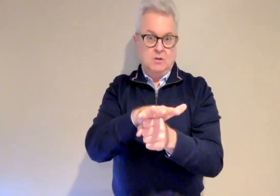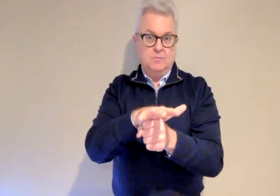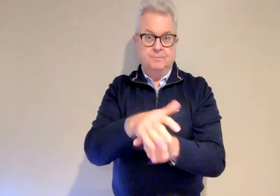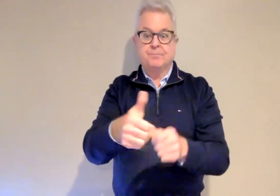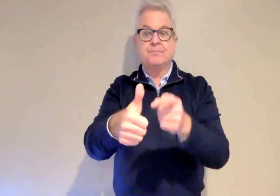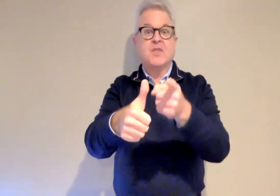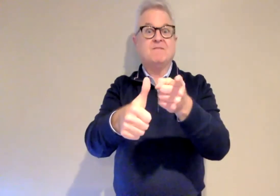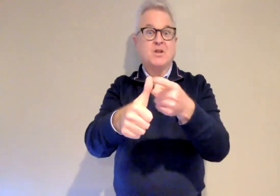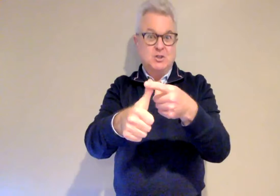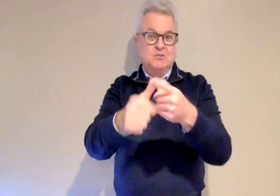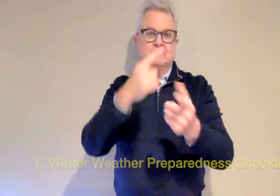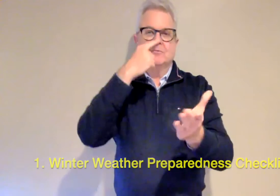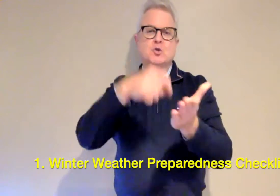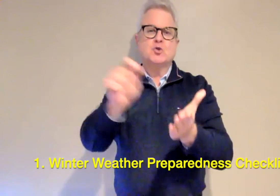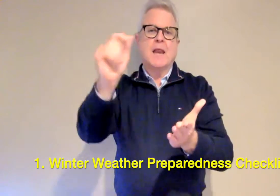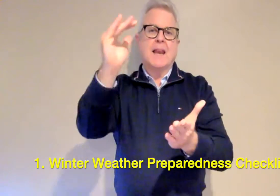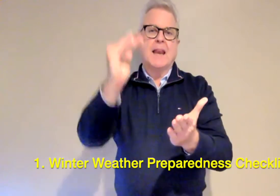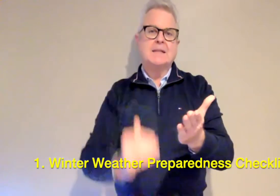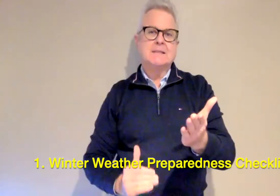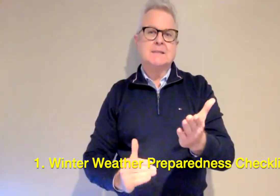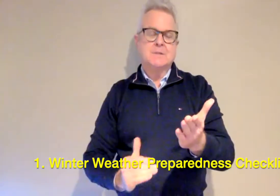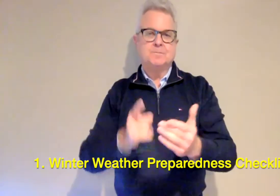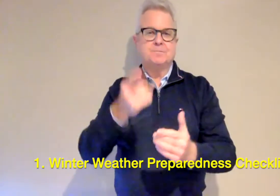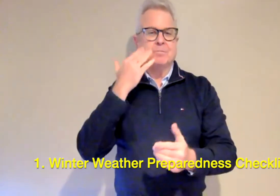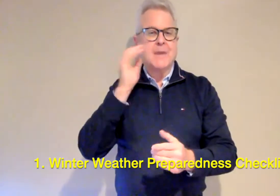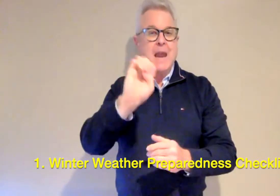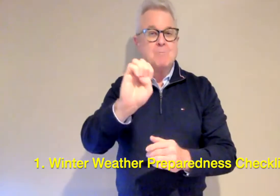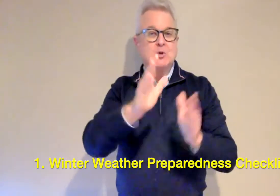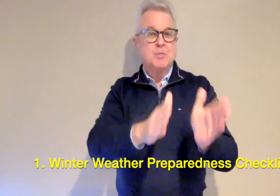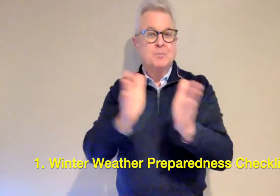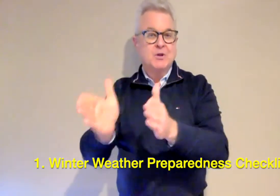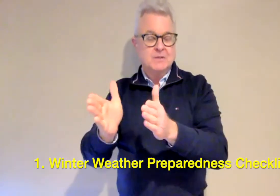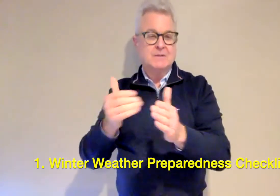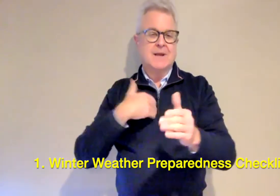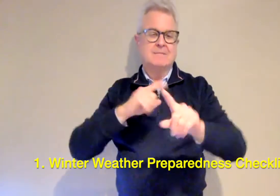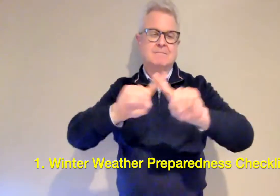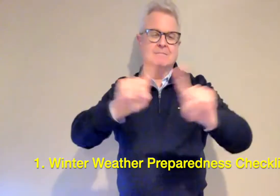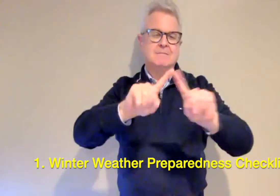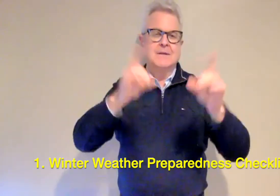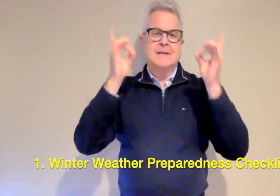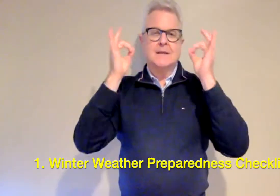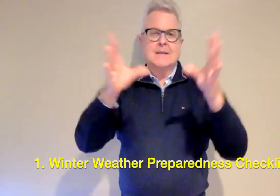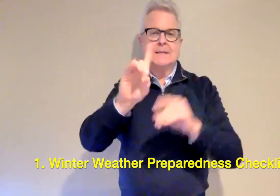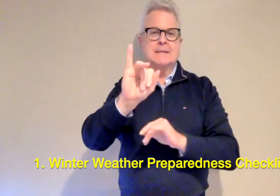these storms come upon you. The first is you should have a checklist, such as an emergency preparedness